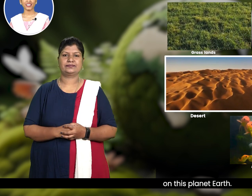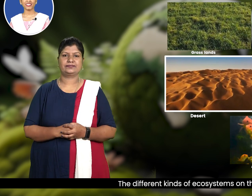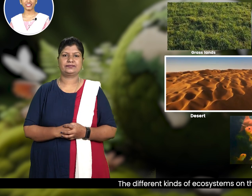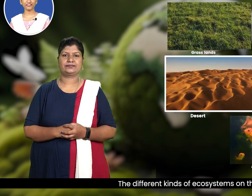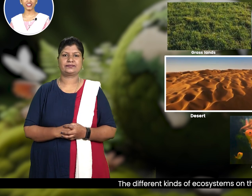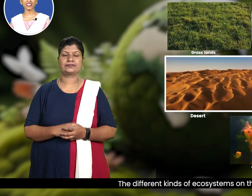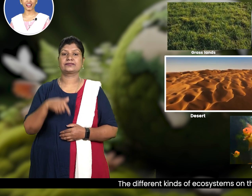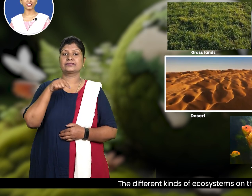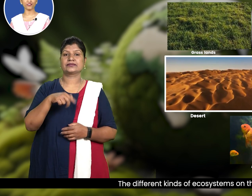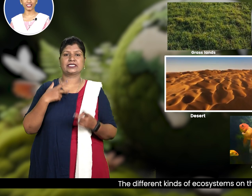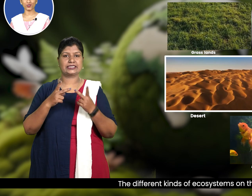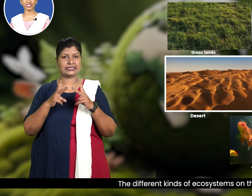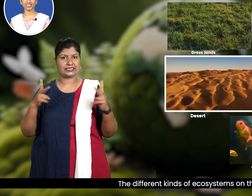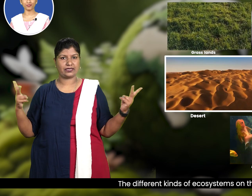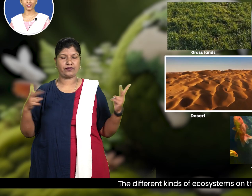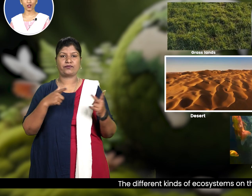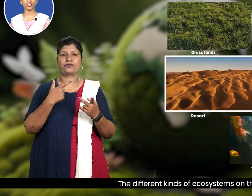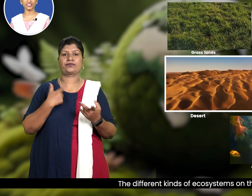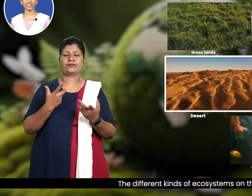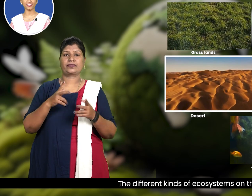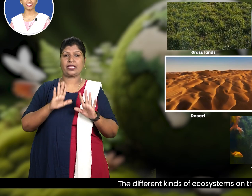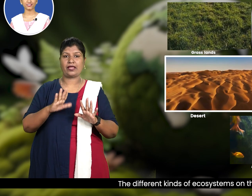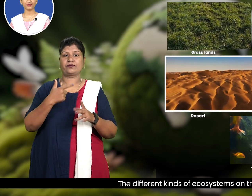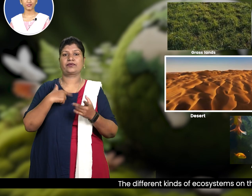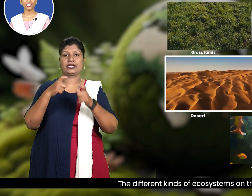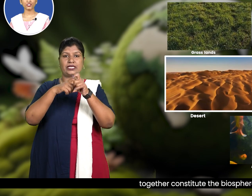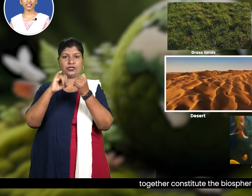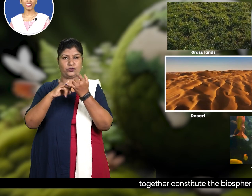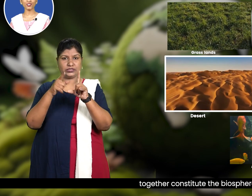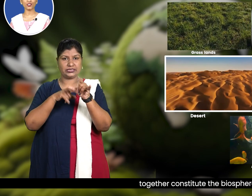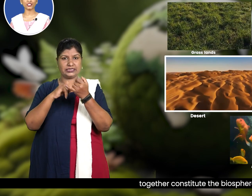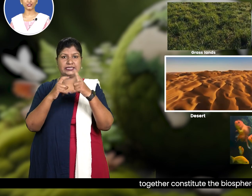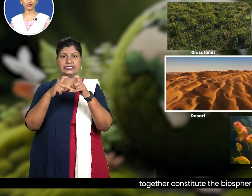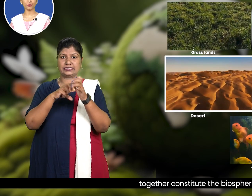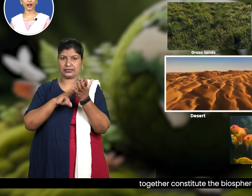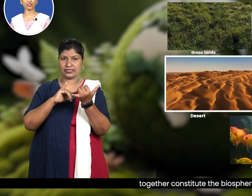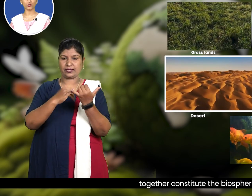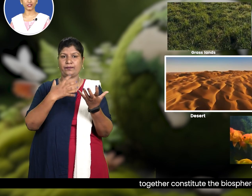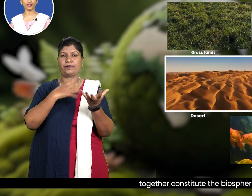The different kinds of ecosystems on the Earth together constitute the biosphere.